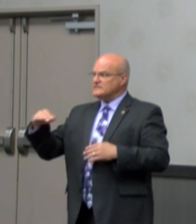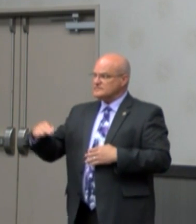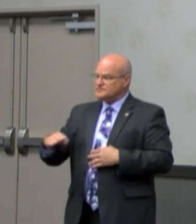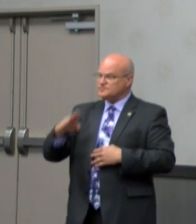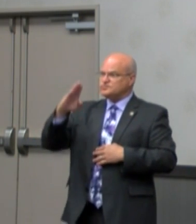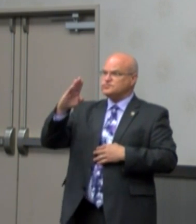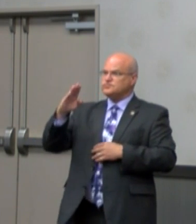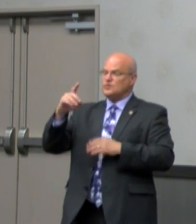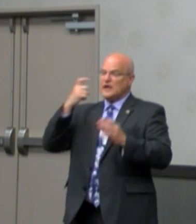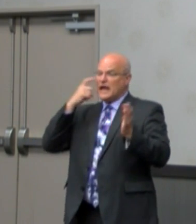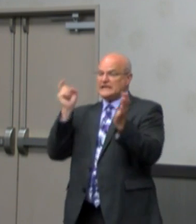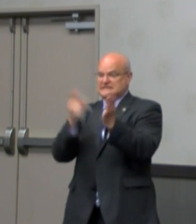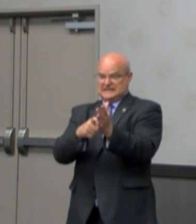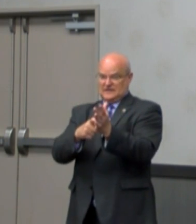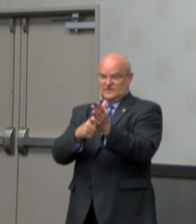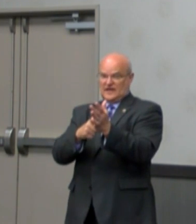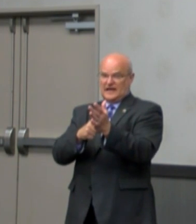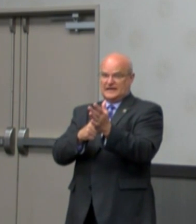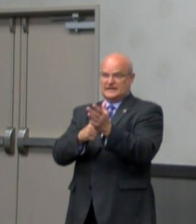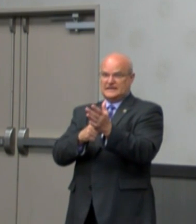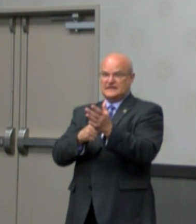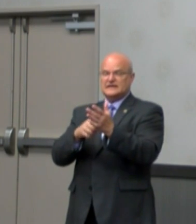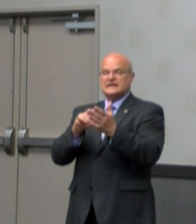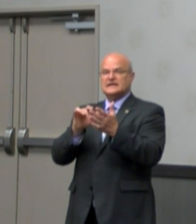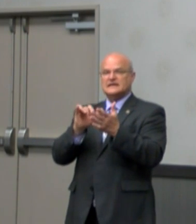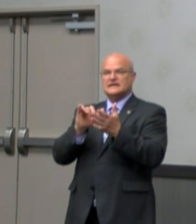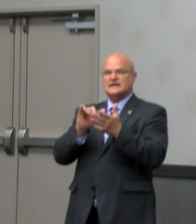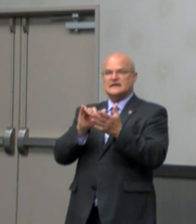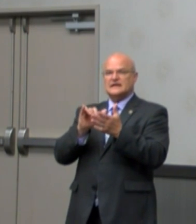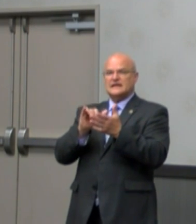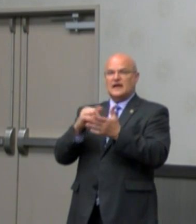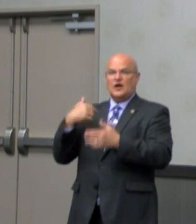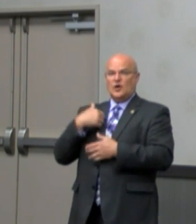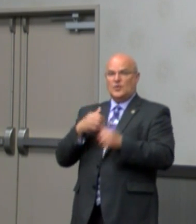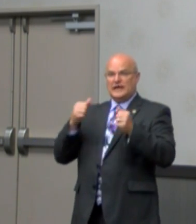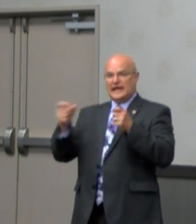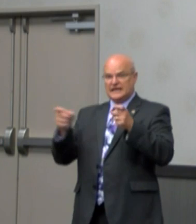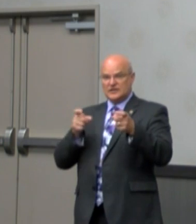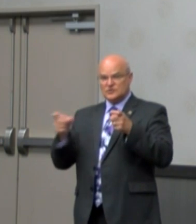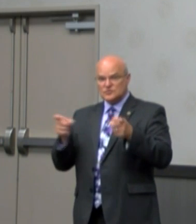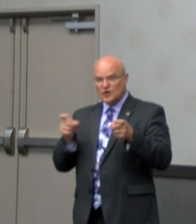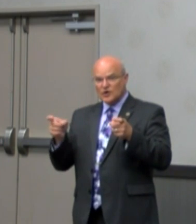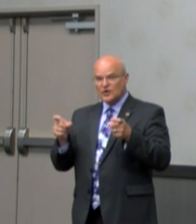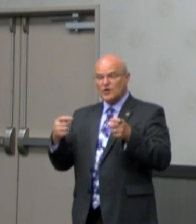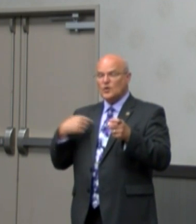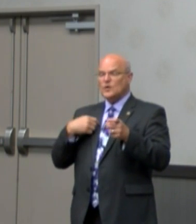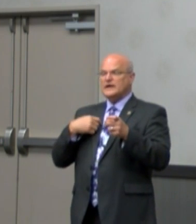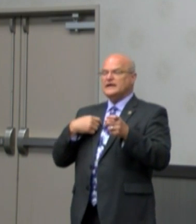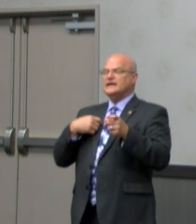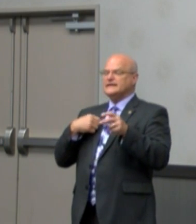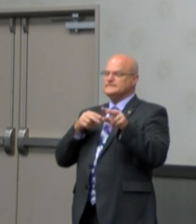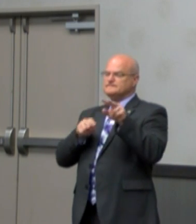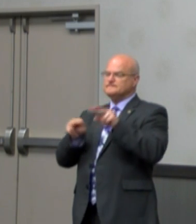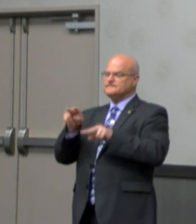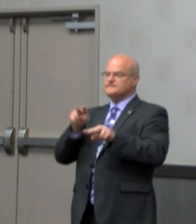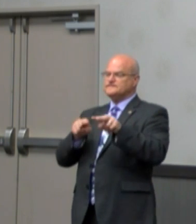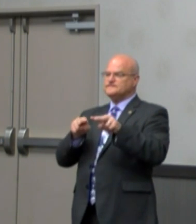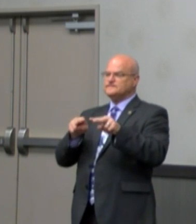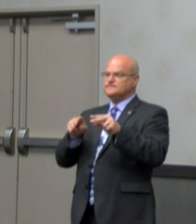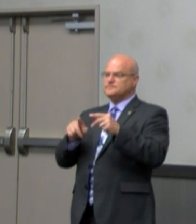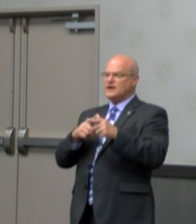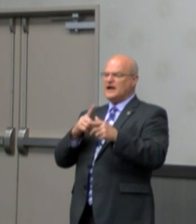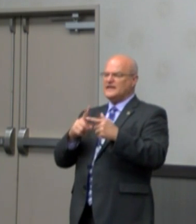spike that we can identify and we can control it, we can manage it, then that should